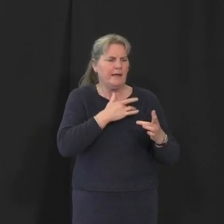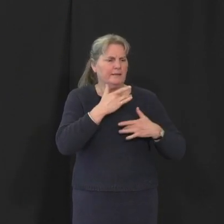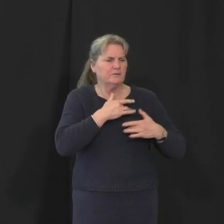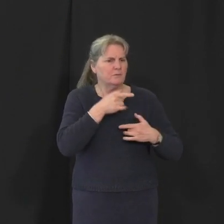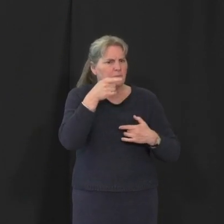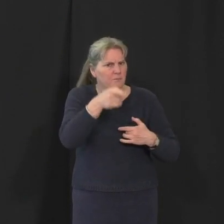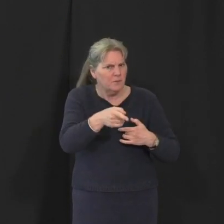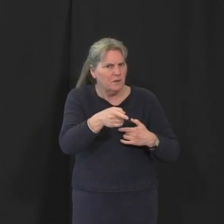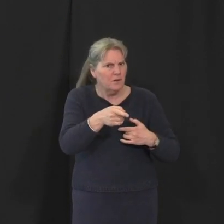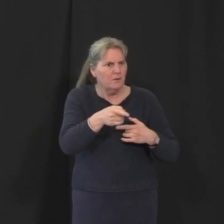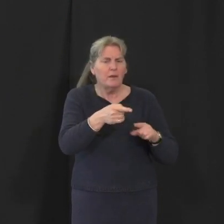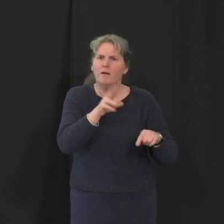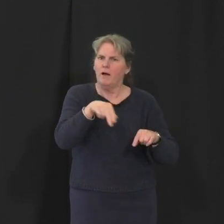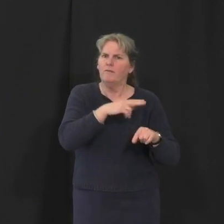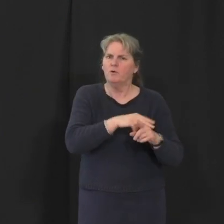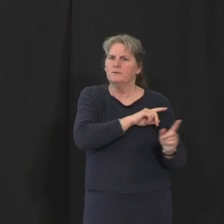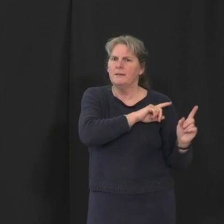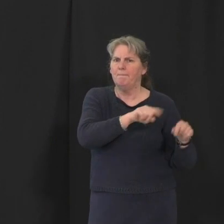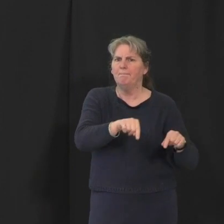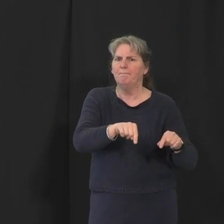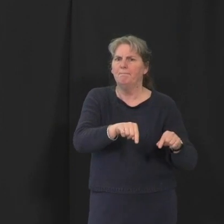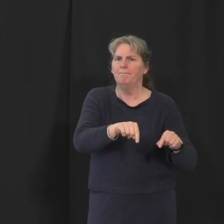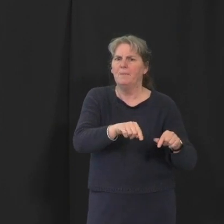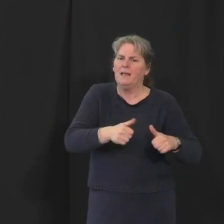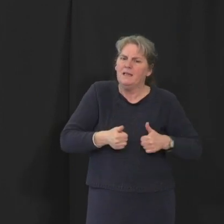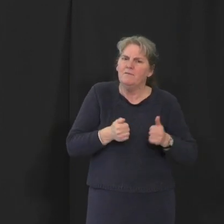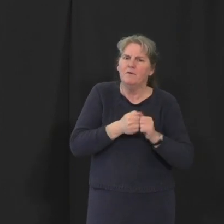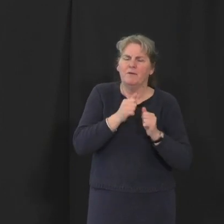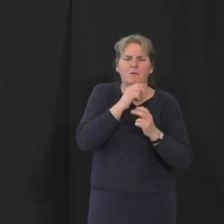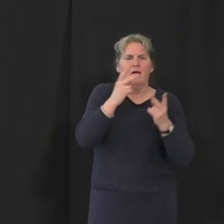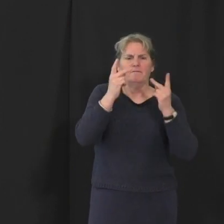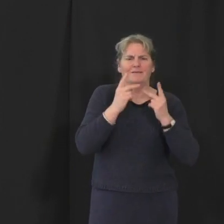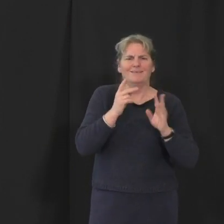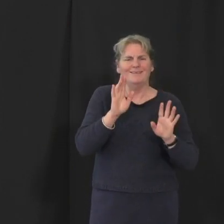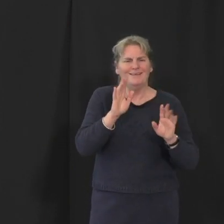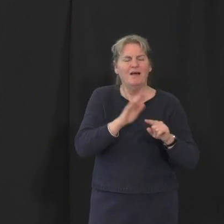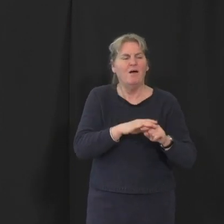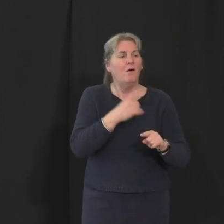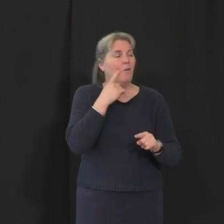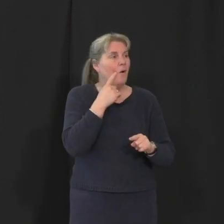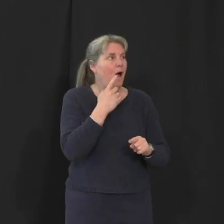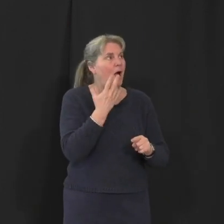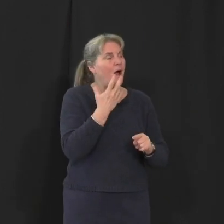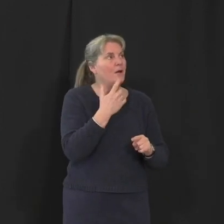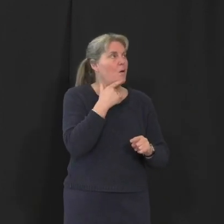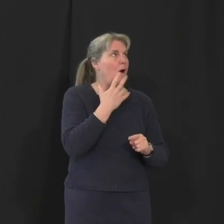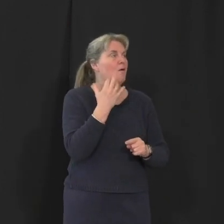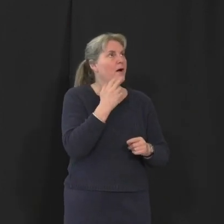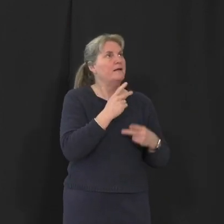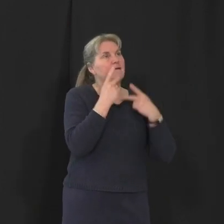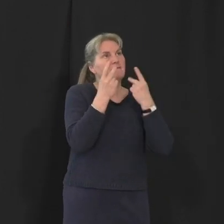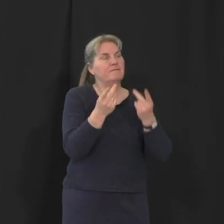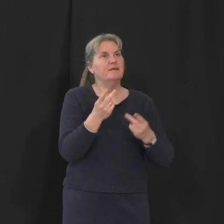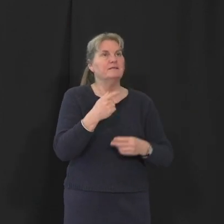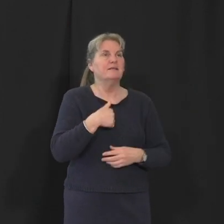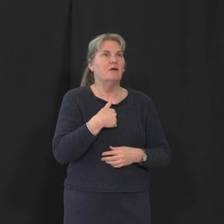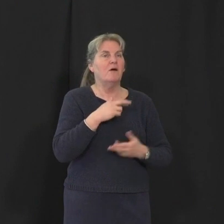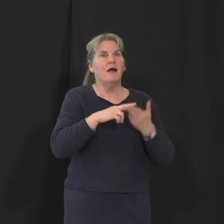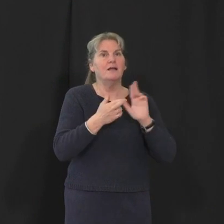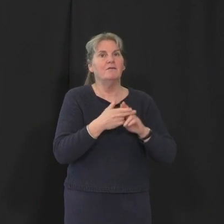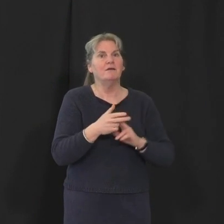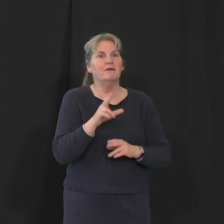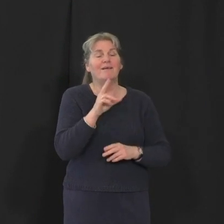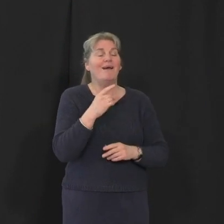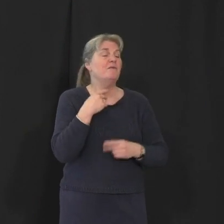health, then of course, come up. If this is one of those, well, I'm just coming up because I have a relative up and I just want it,